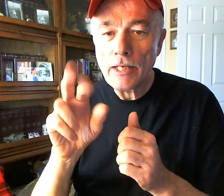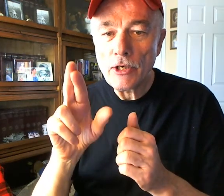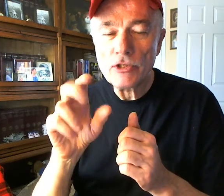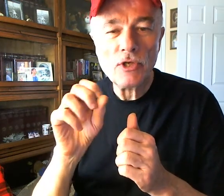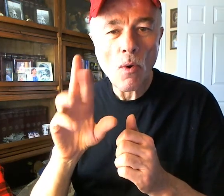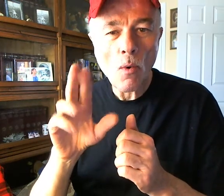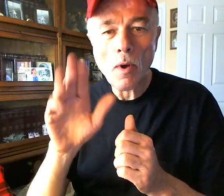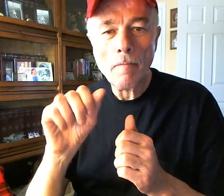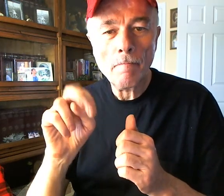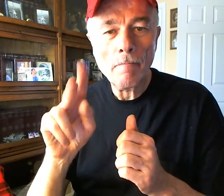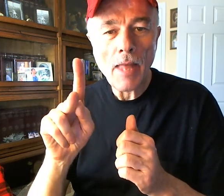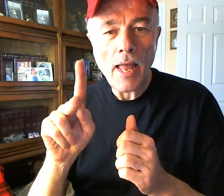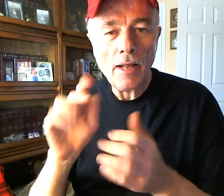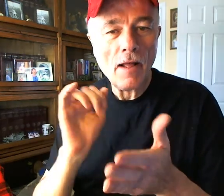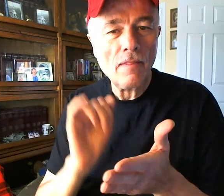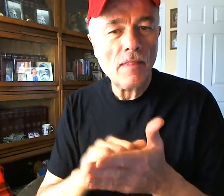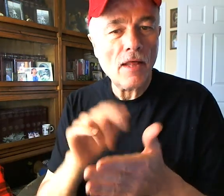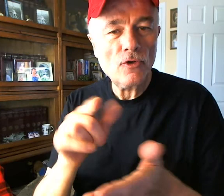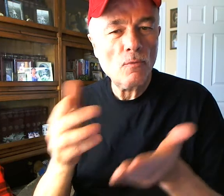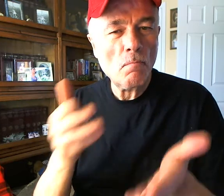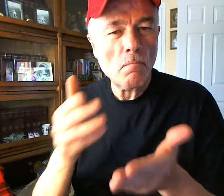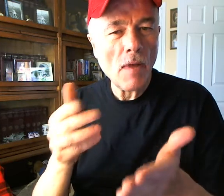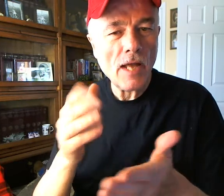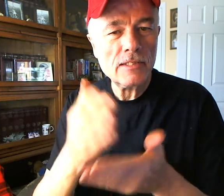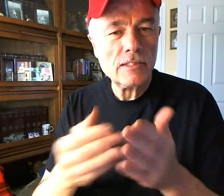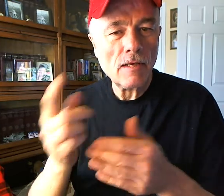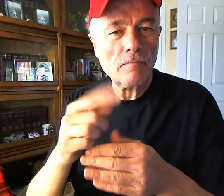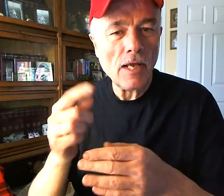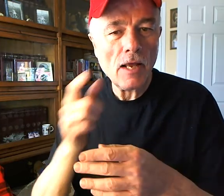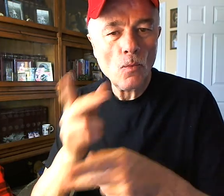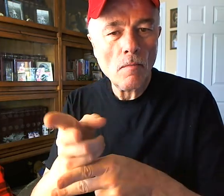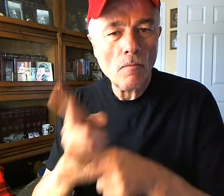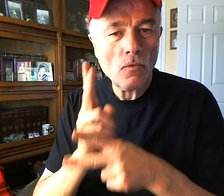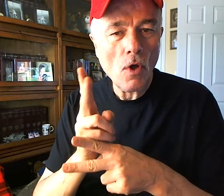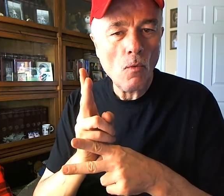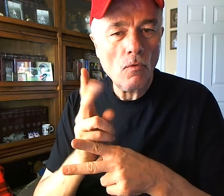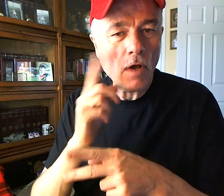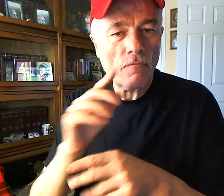successfully, I will show you some things that are going into the room. Deal? Okay. Let's check it out.